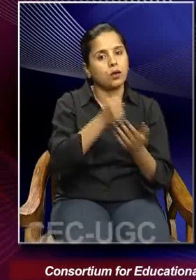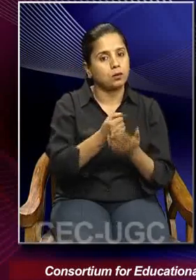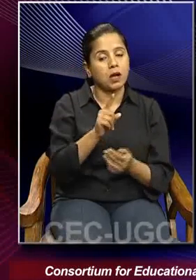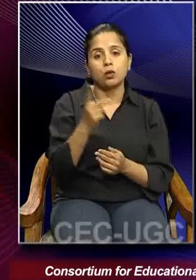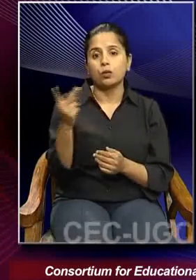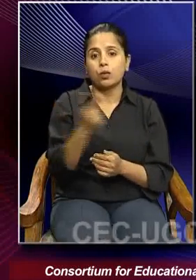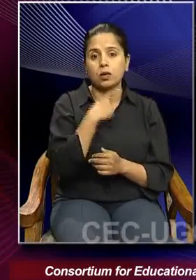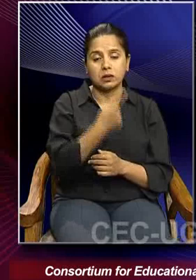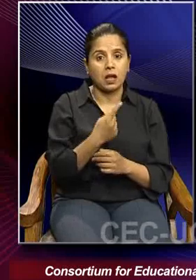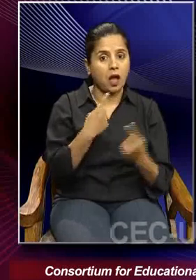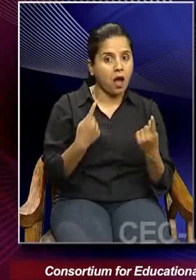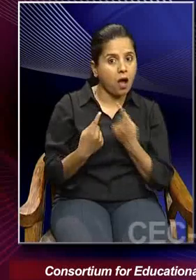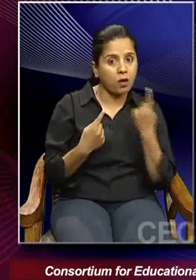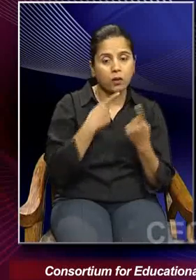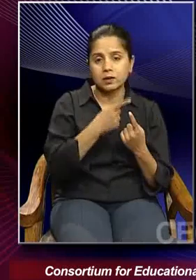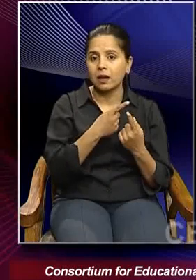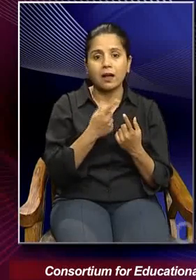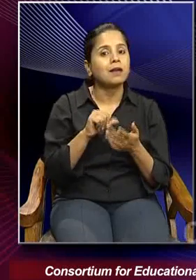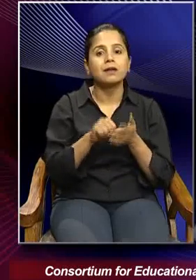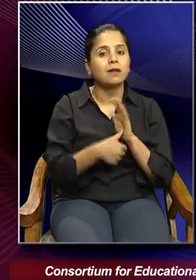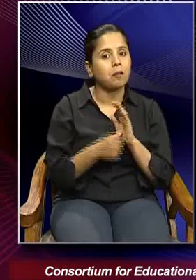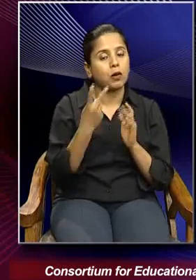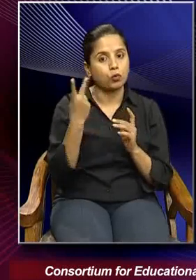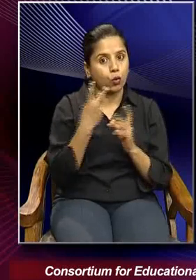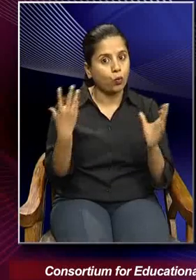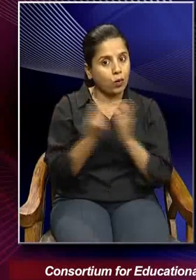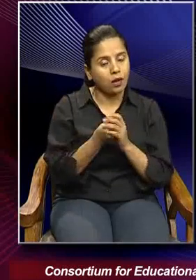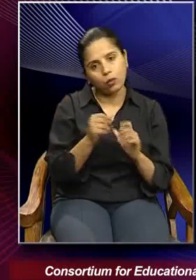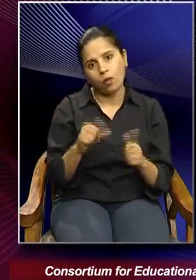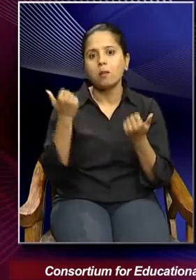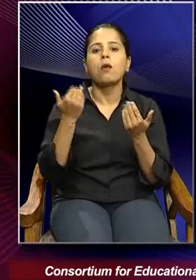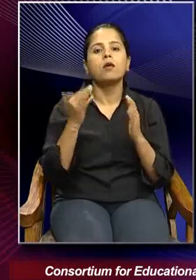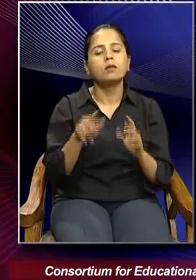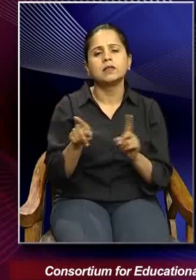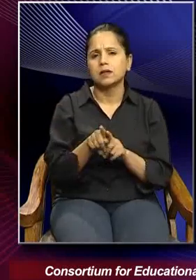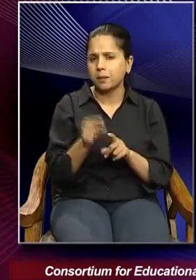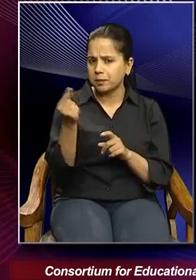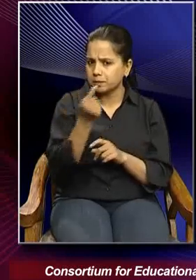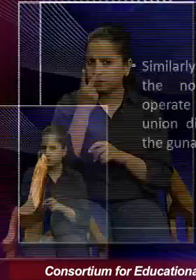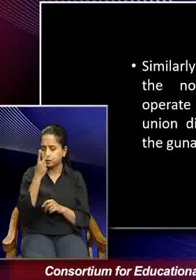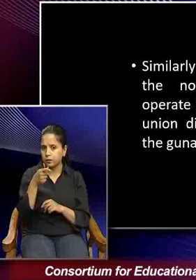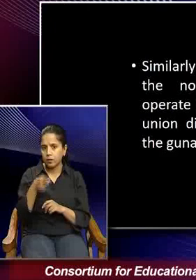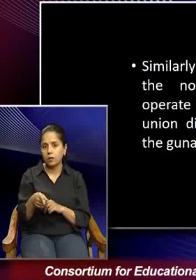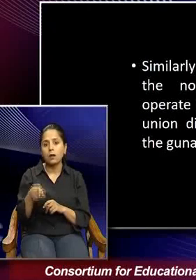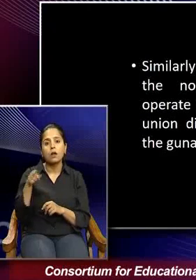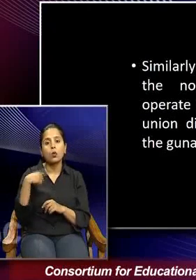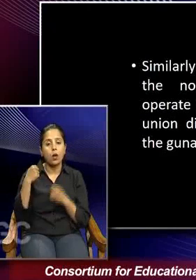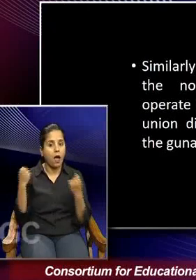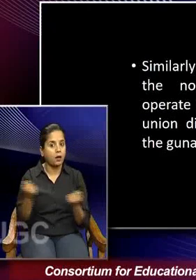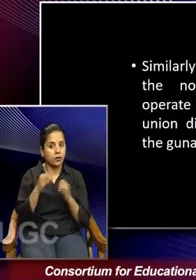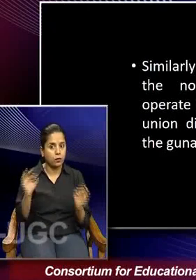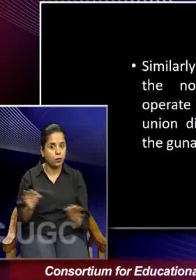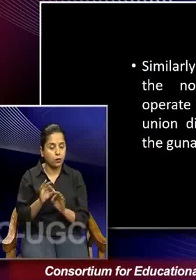of them could have done that separately. In the similar manner, this inactive Purush and